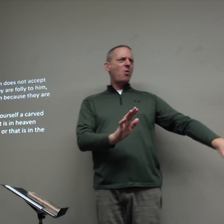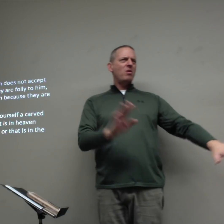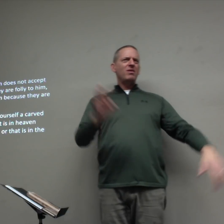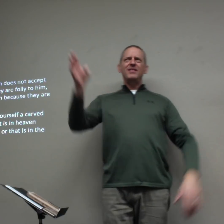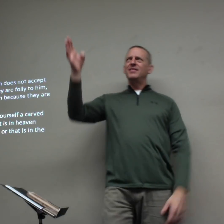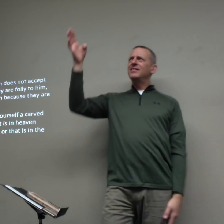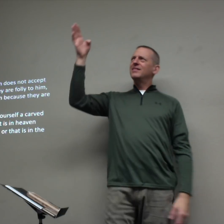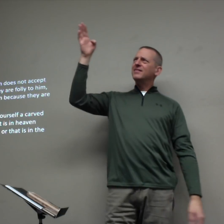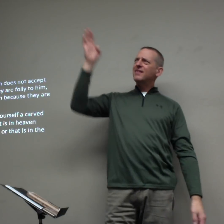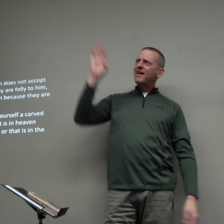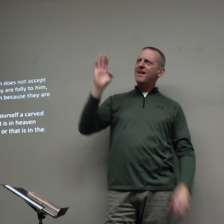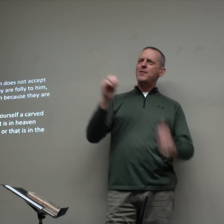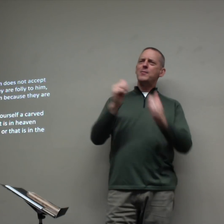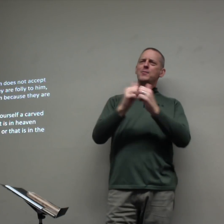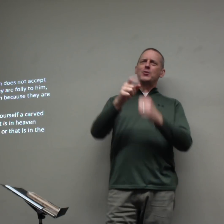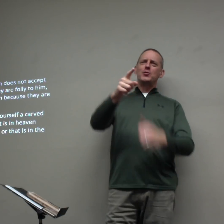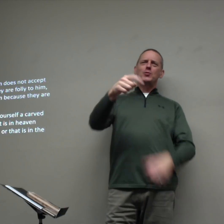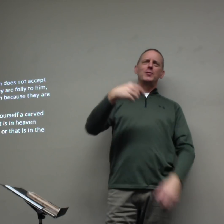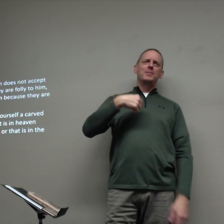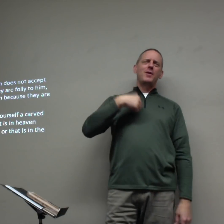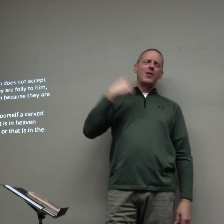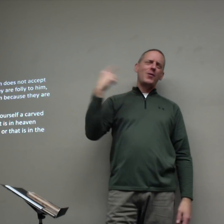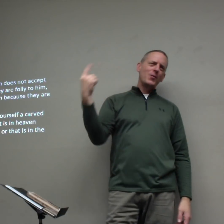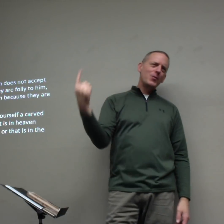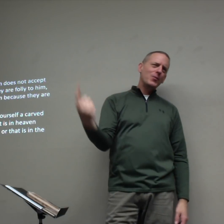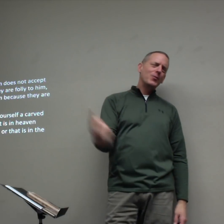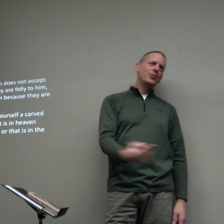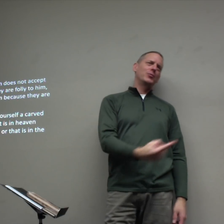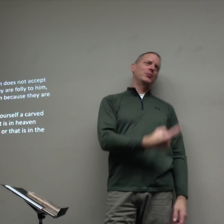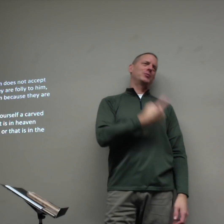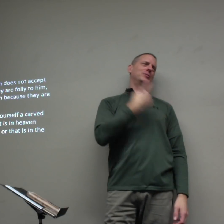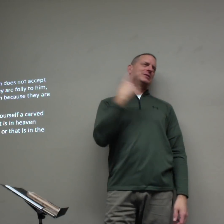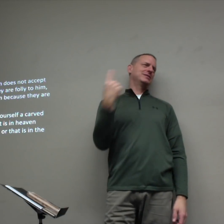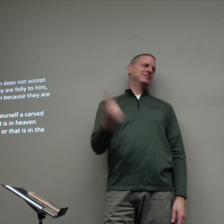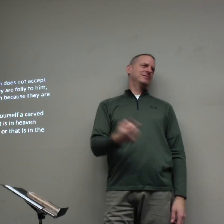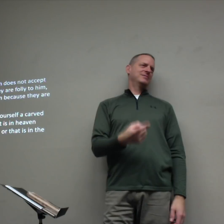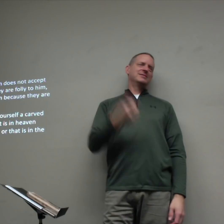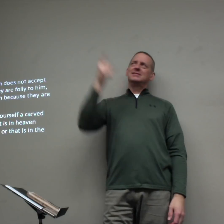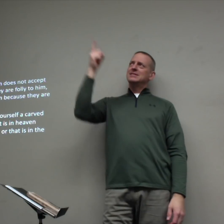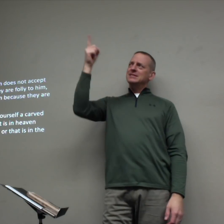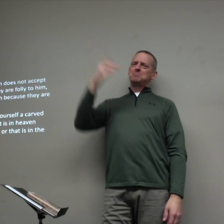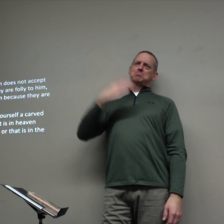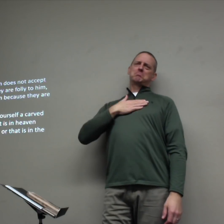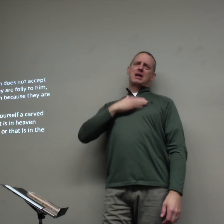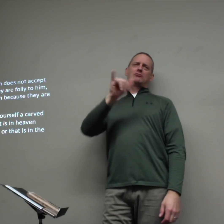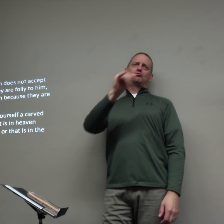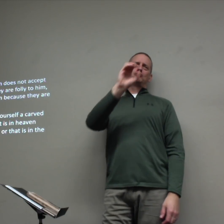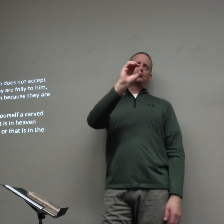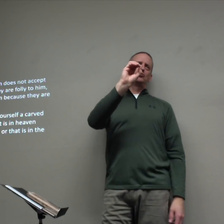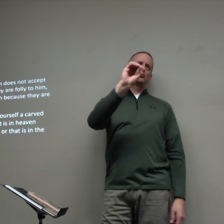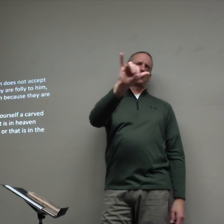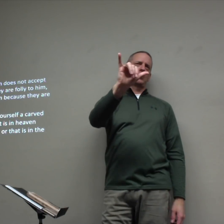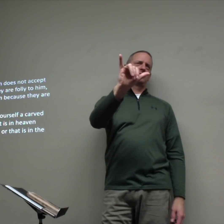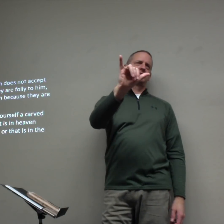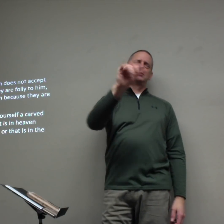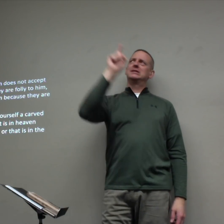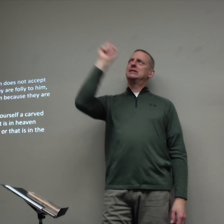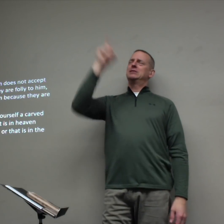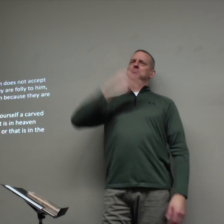We should push that aside. See that God is with us always. That thing is not with you always. But God is with